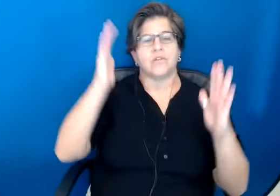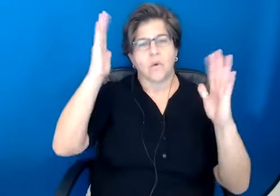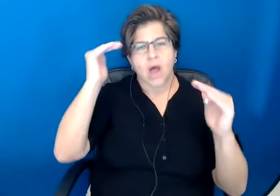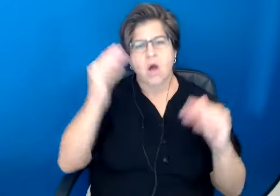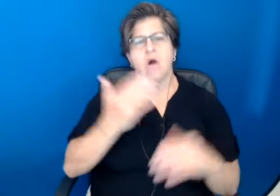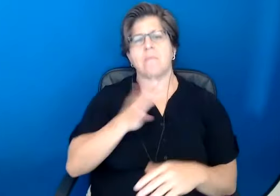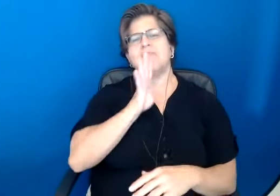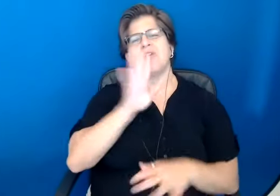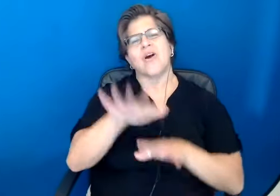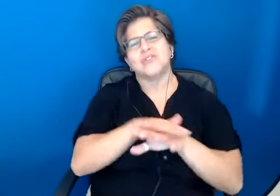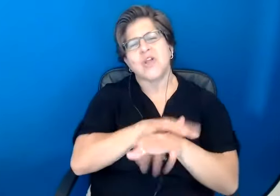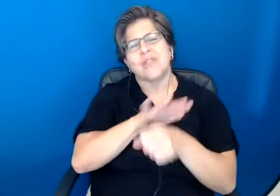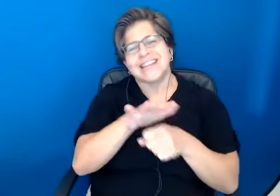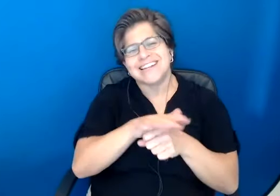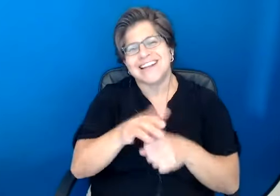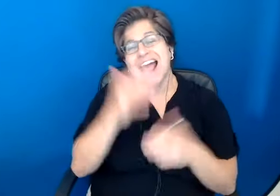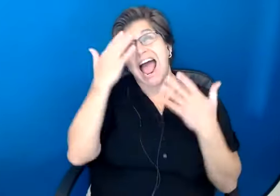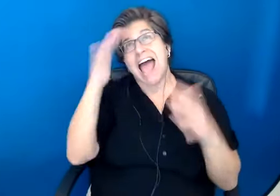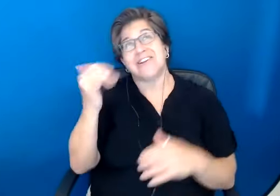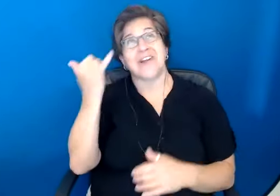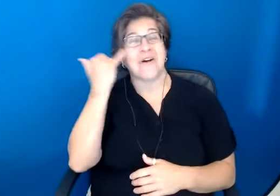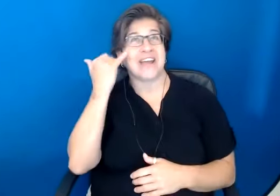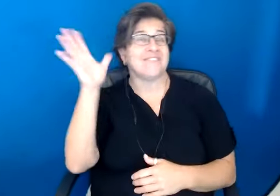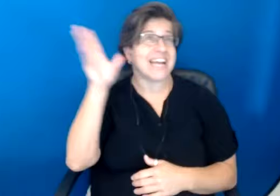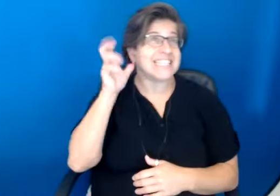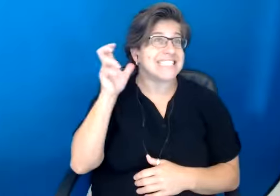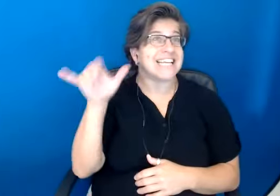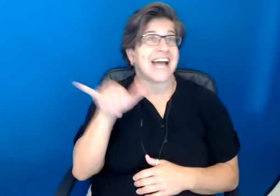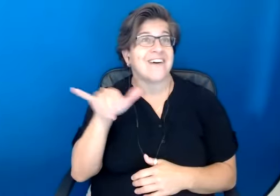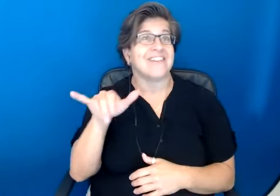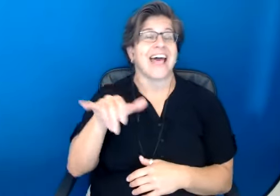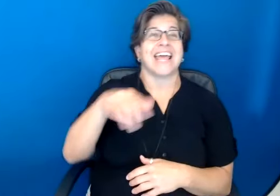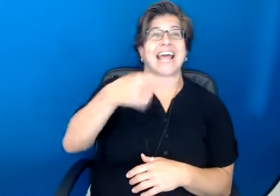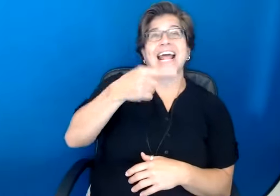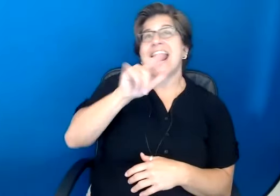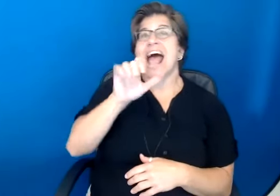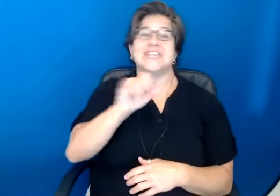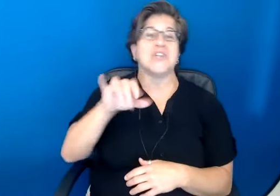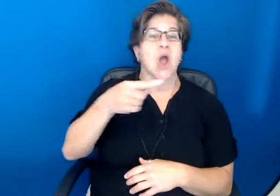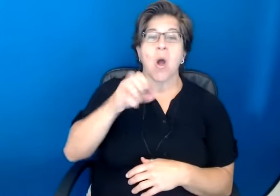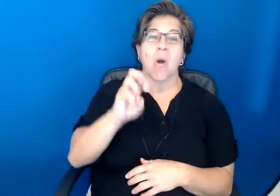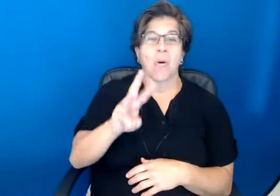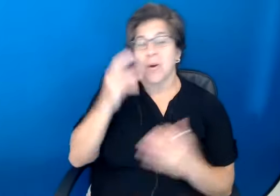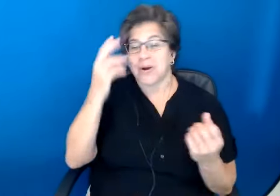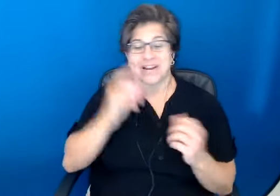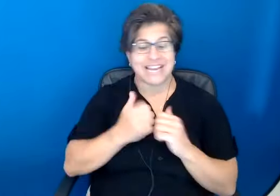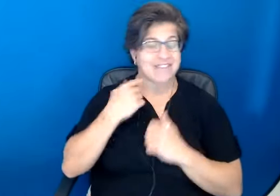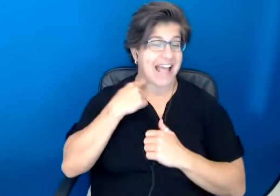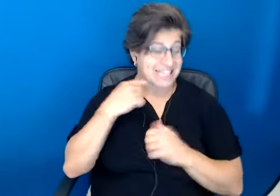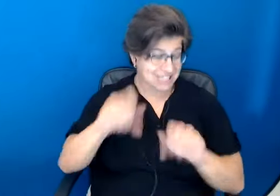that brought me into Al-Anon, and I'll never forget her for that. I will never forget her for that. But the one thing I have to say for myself is I got a